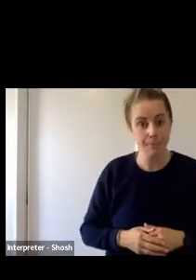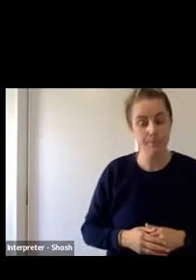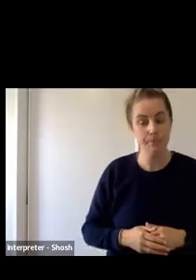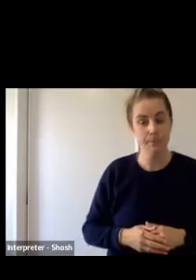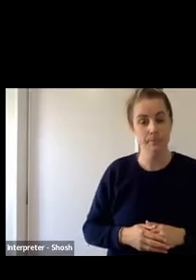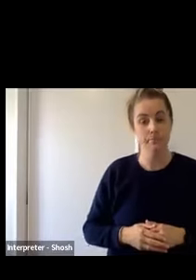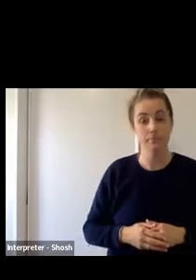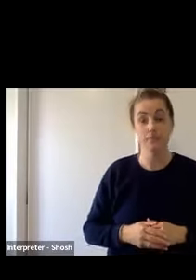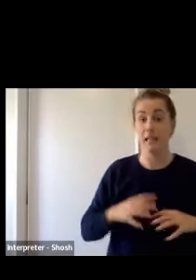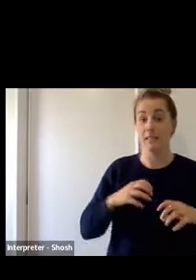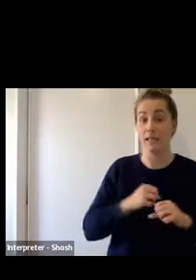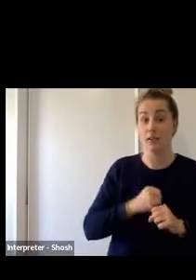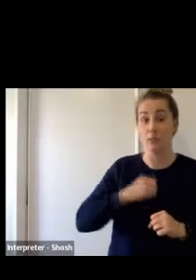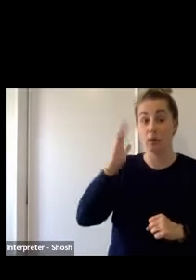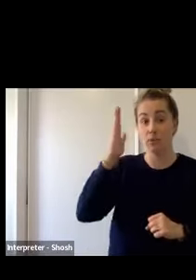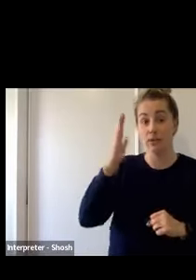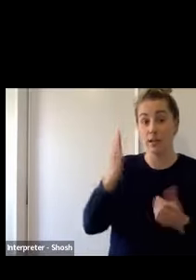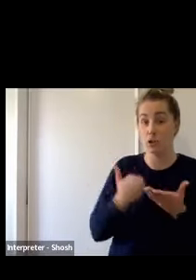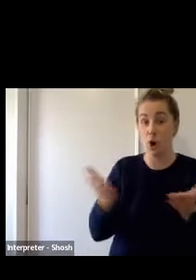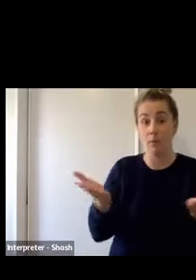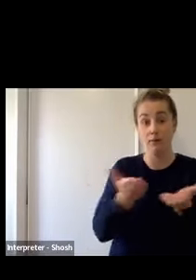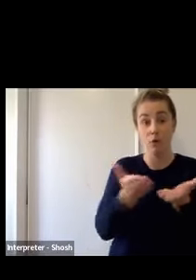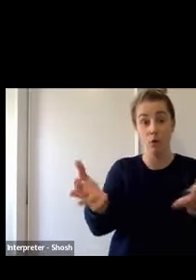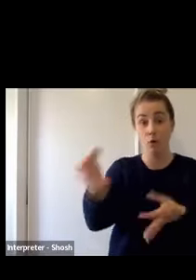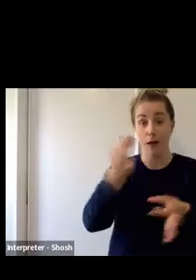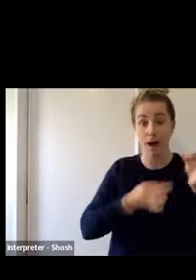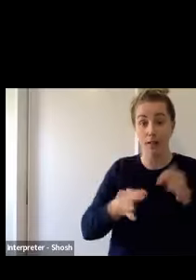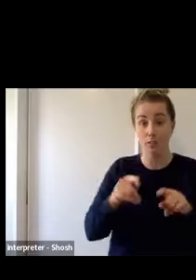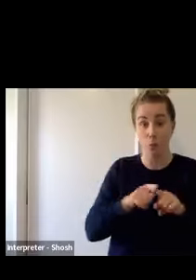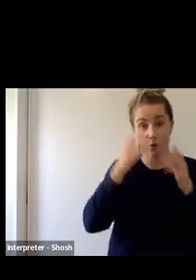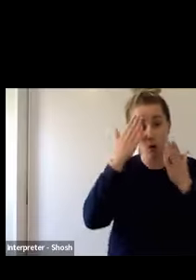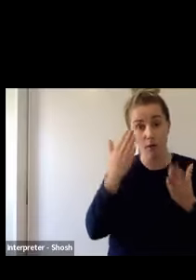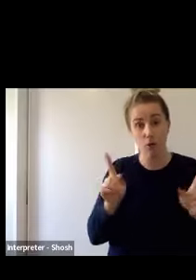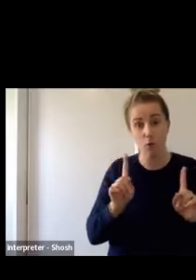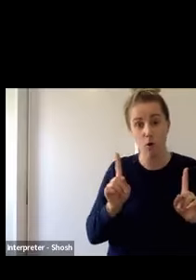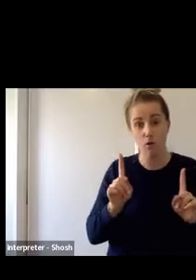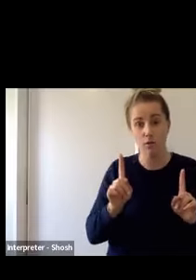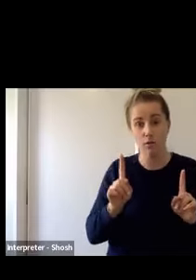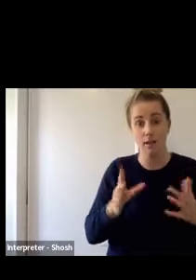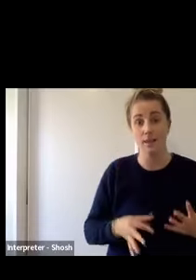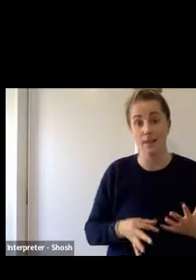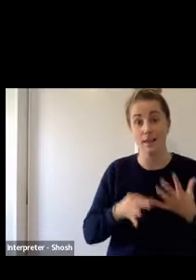That's the end of my presentation. I open up to the floors while also acknowledging, I guess, the caveat that